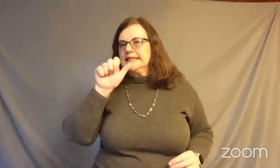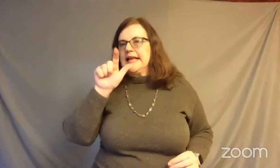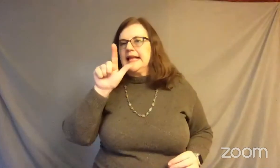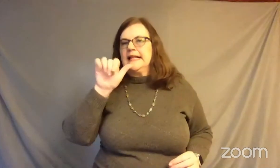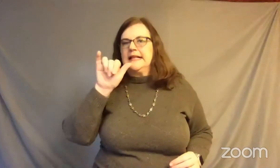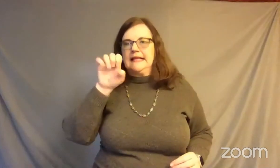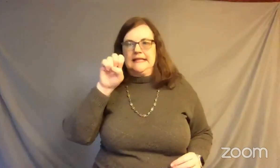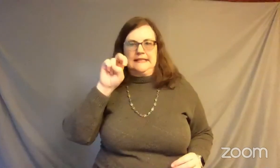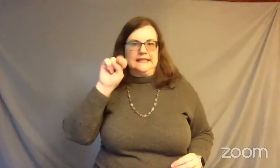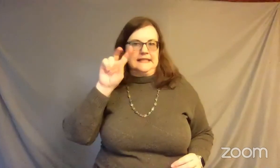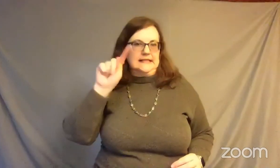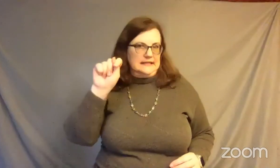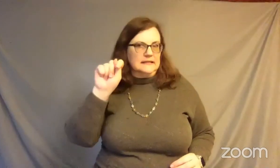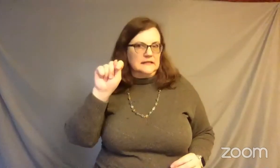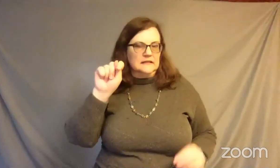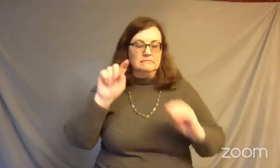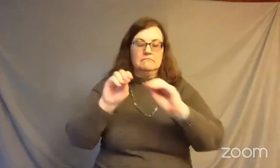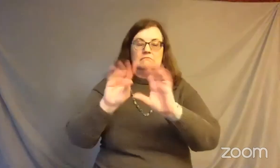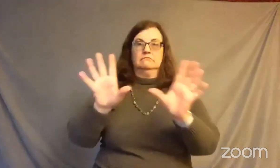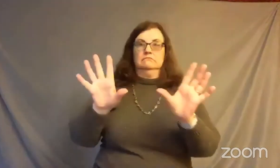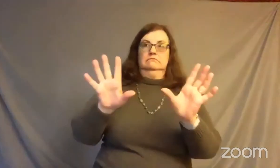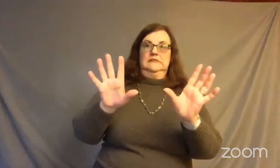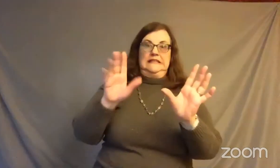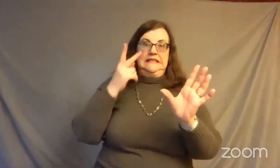the final position has more saliency.